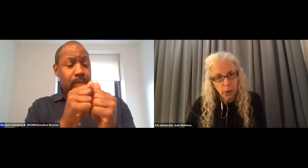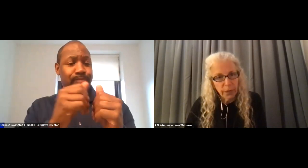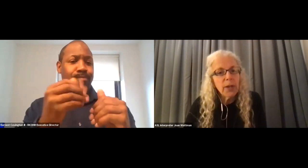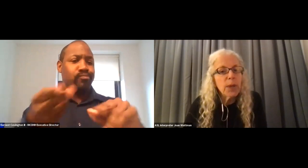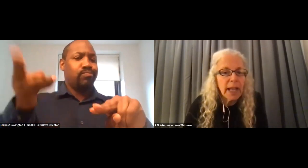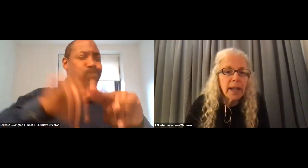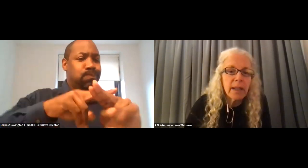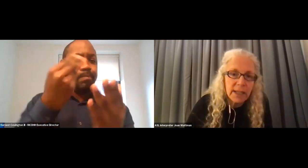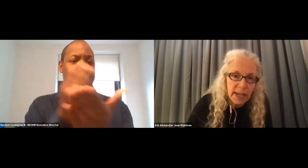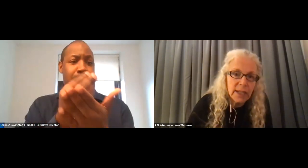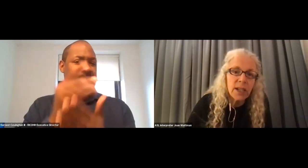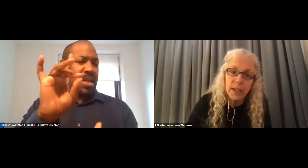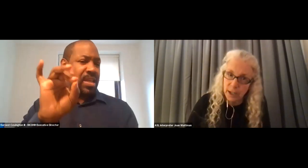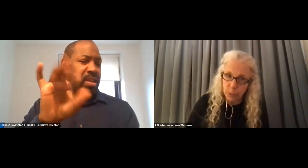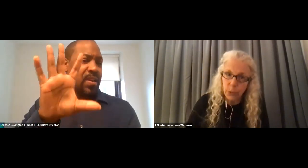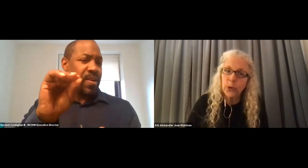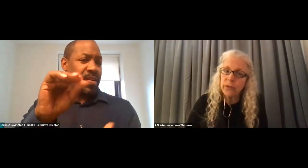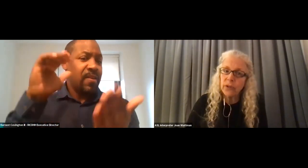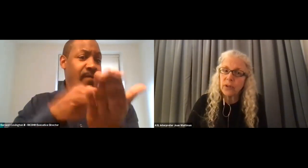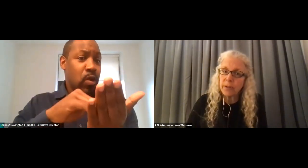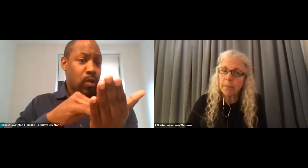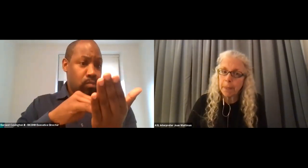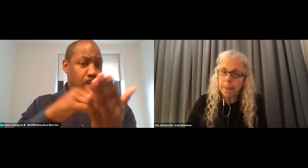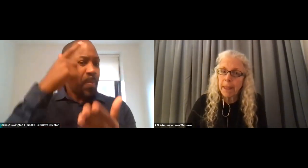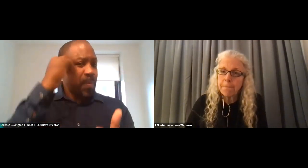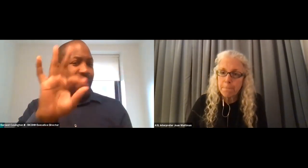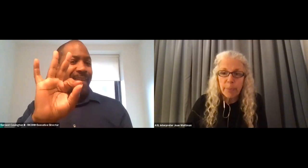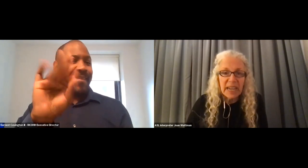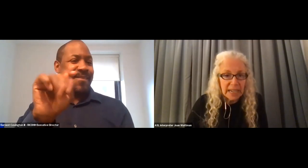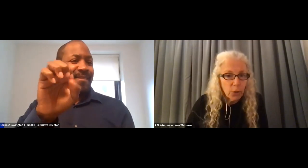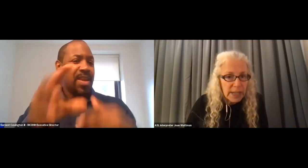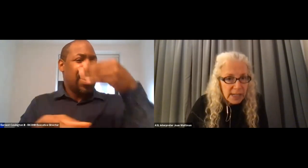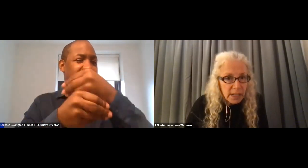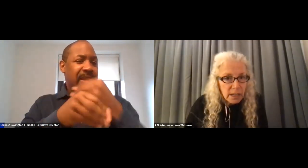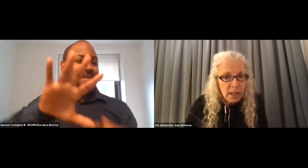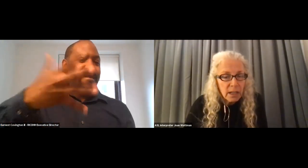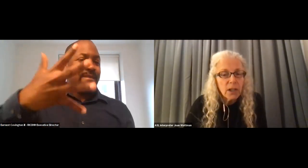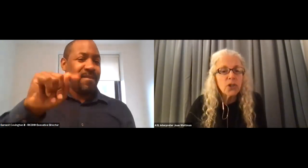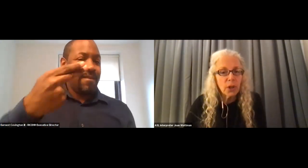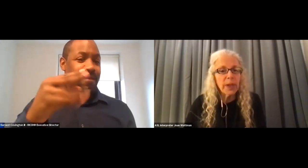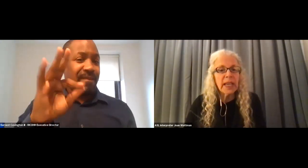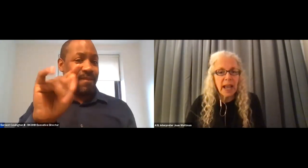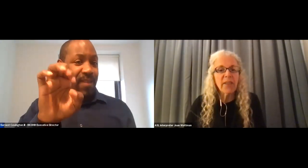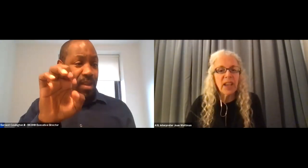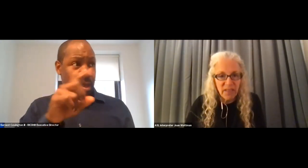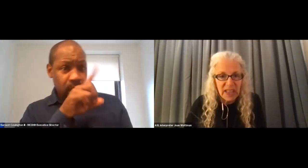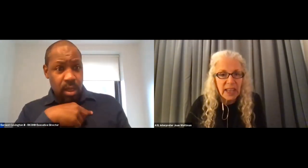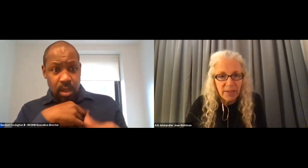Hopefully we'll get the state to approve an increase so that we can have a fifth